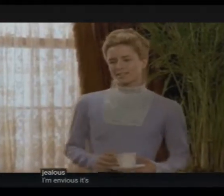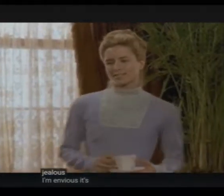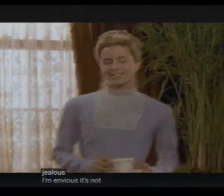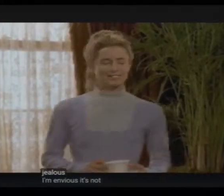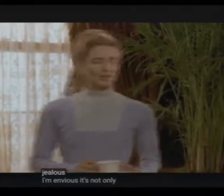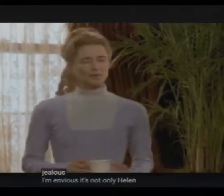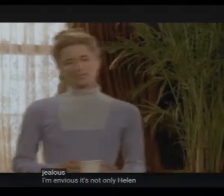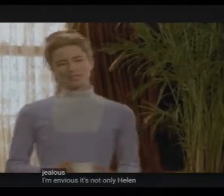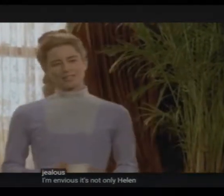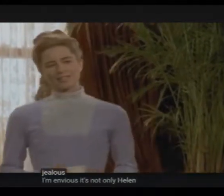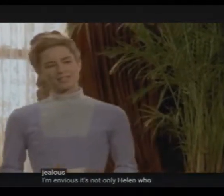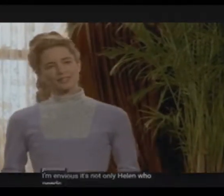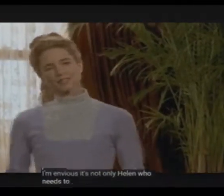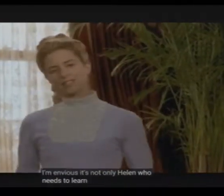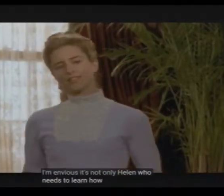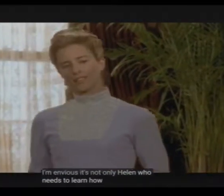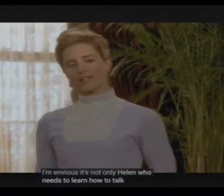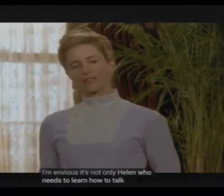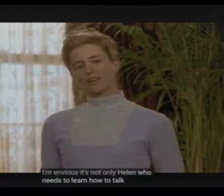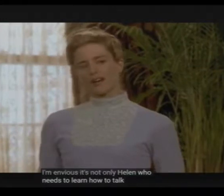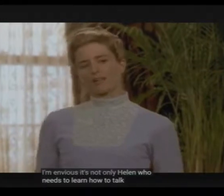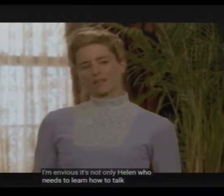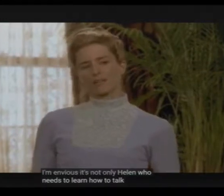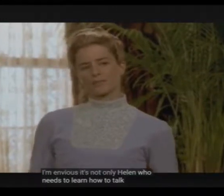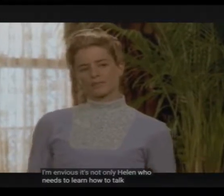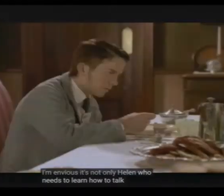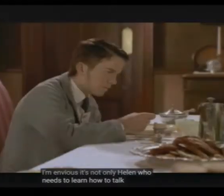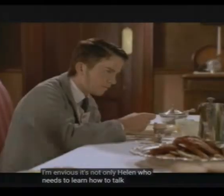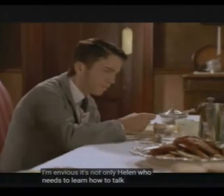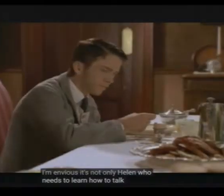It's not only Helen who needs to learn how to talk.